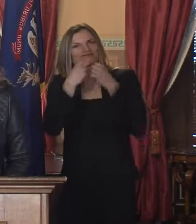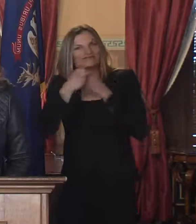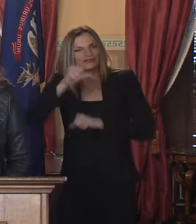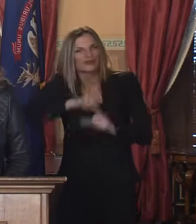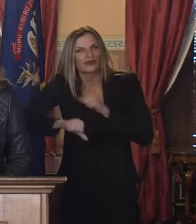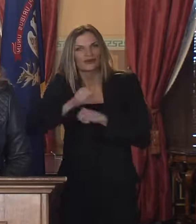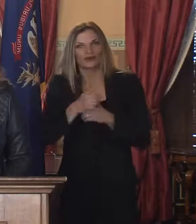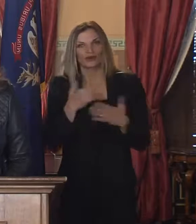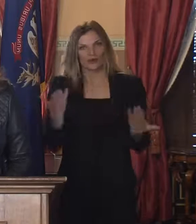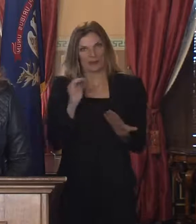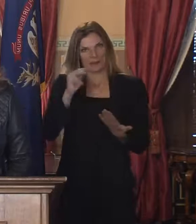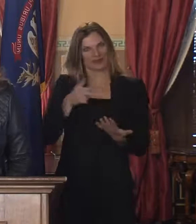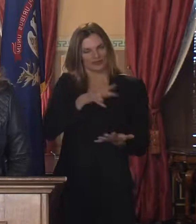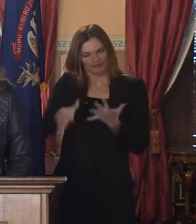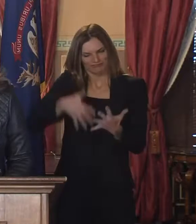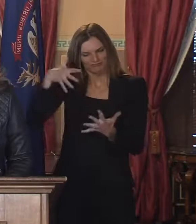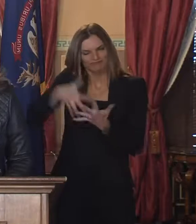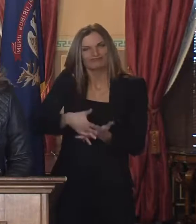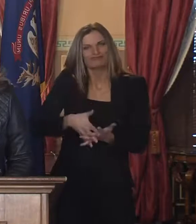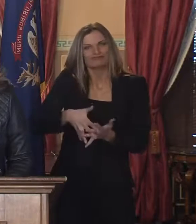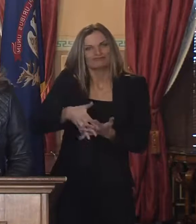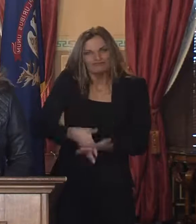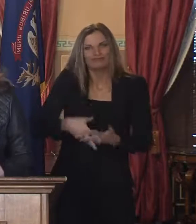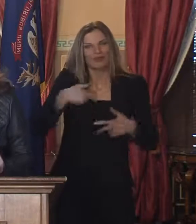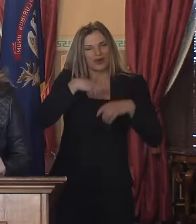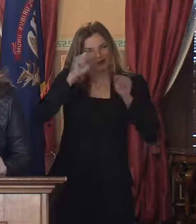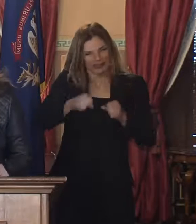Michiganders. I know we can get through this.